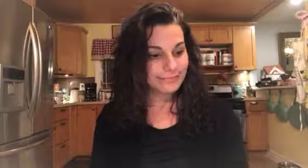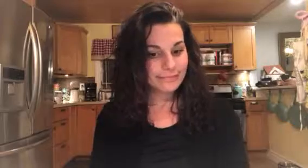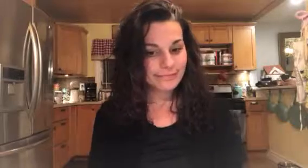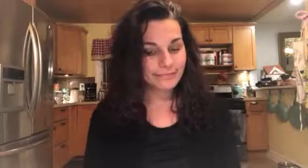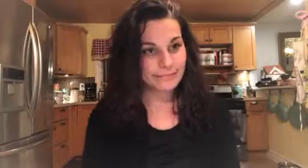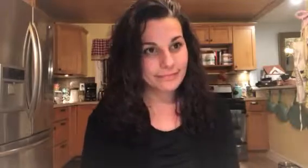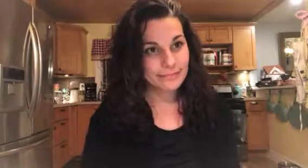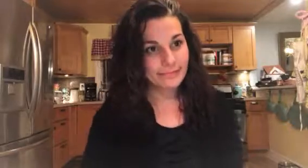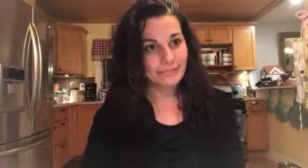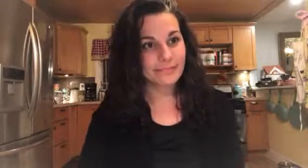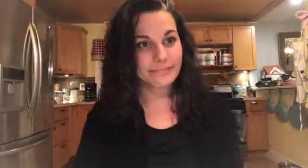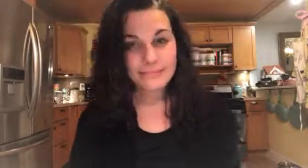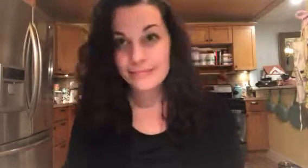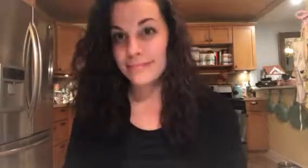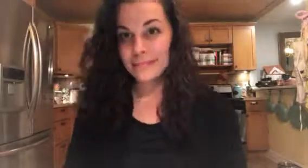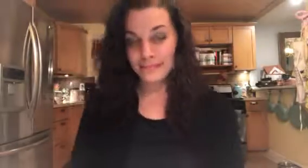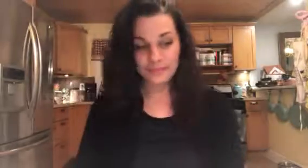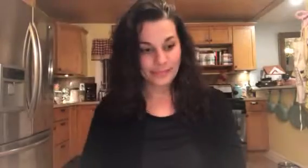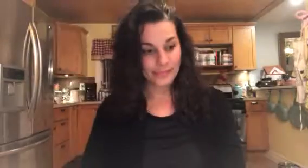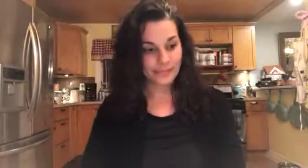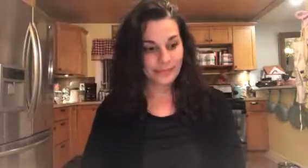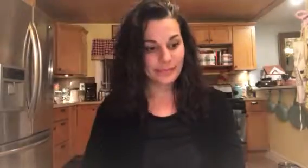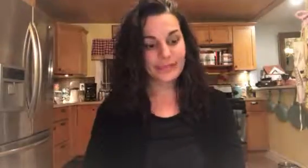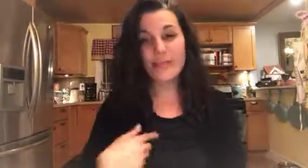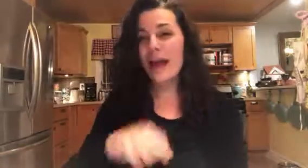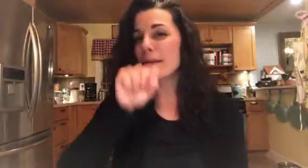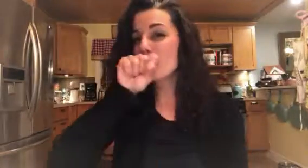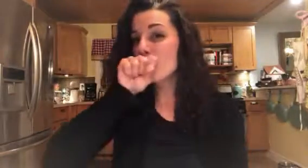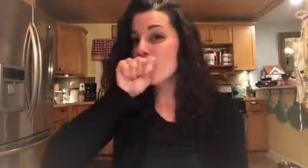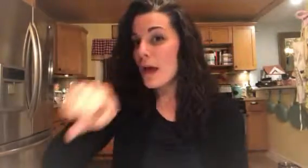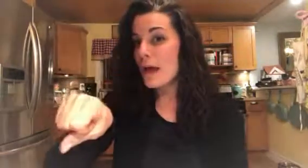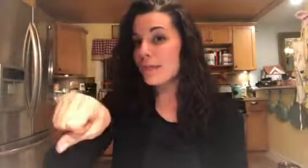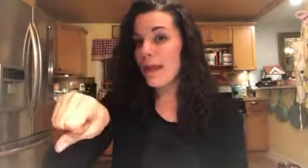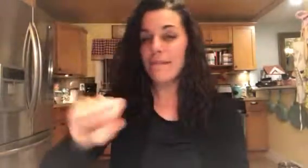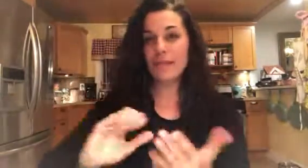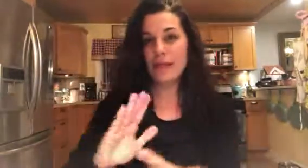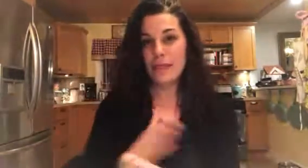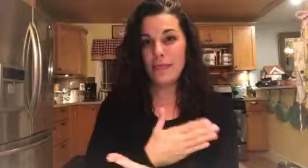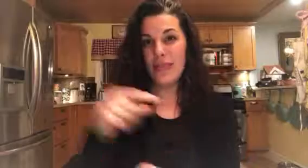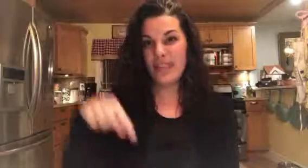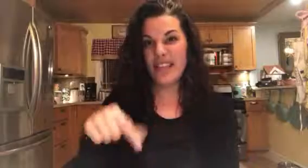I love